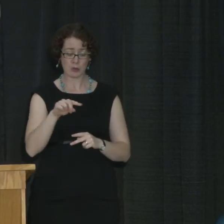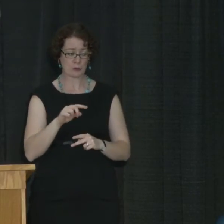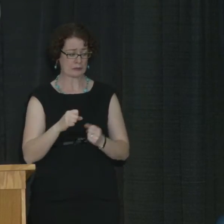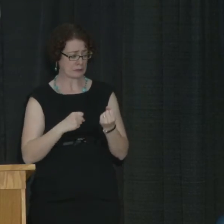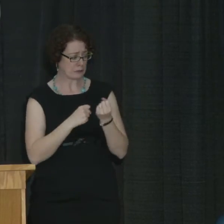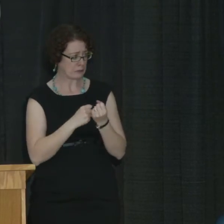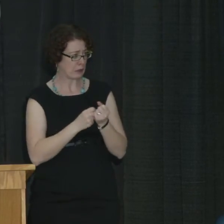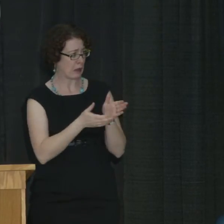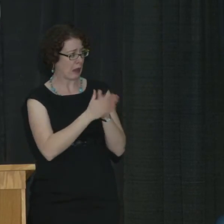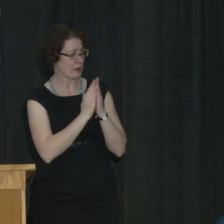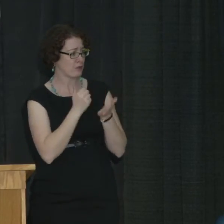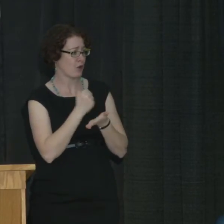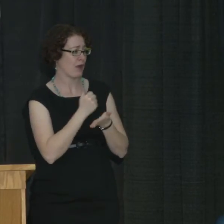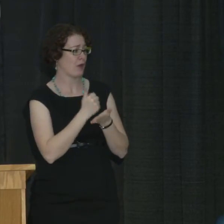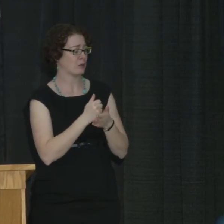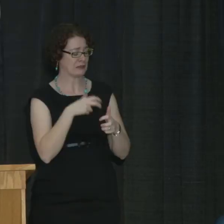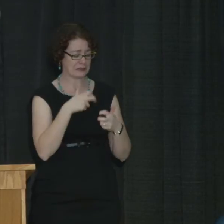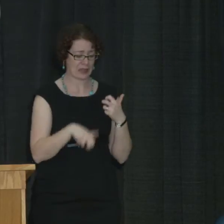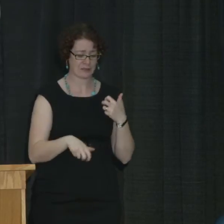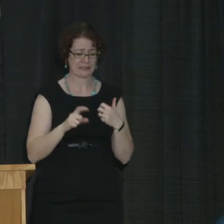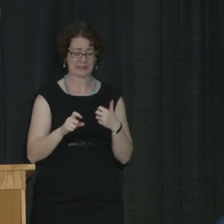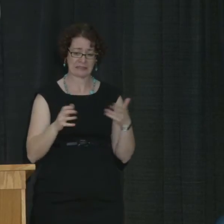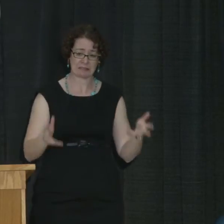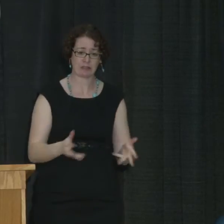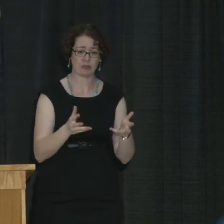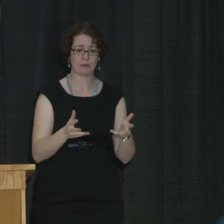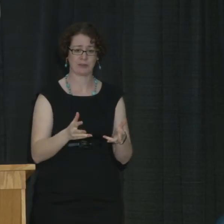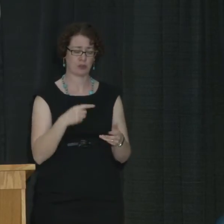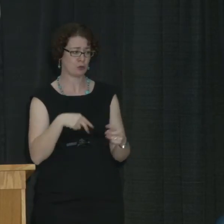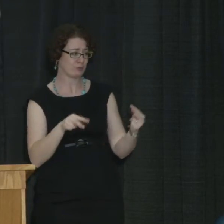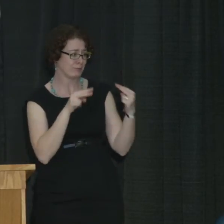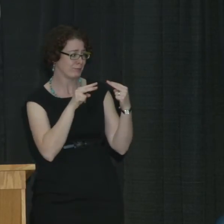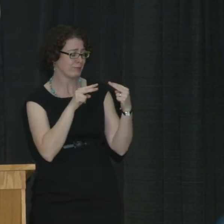when things got tough, when you needed an encouraging word.